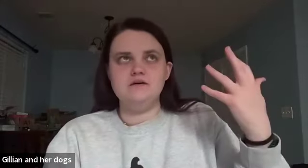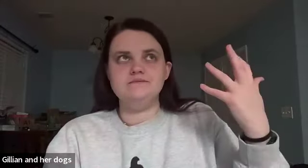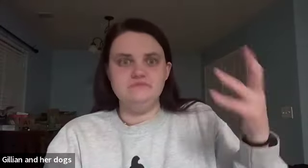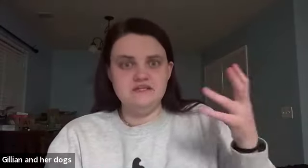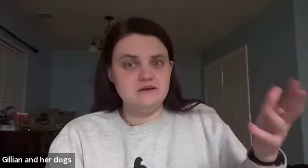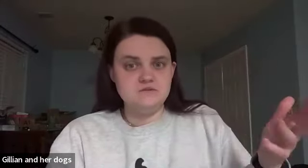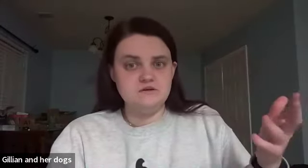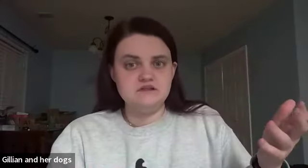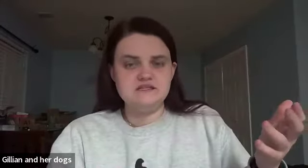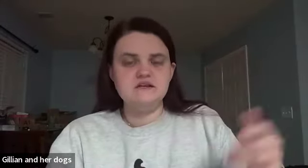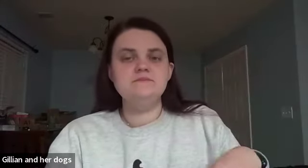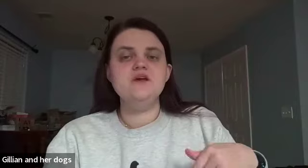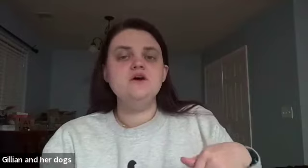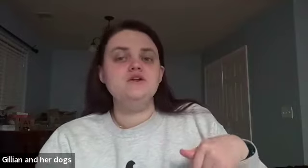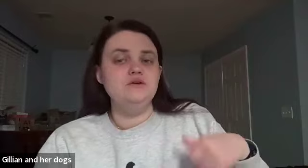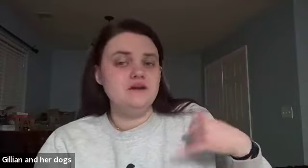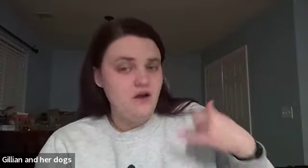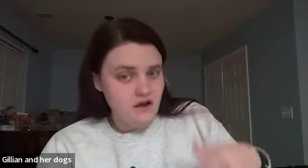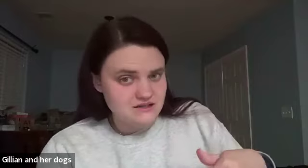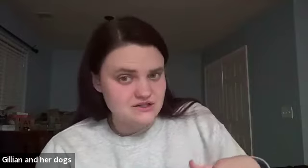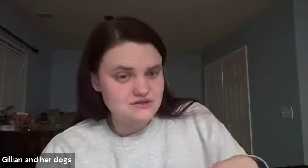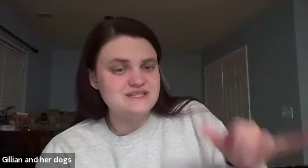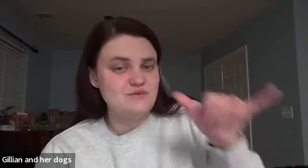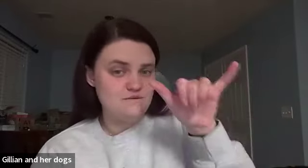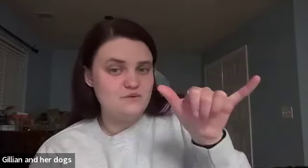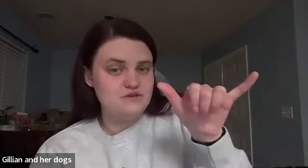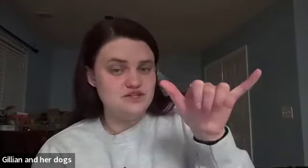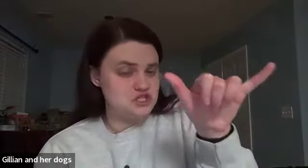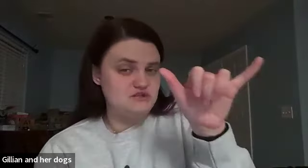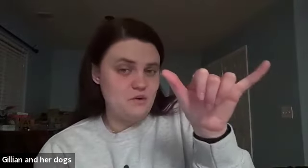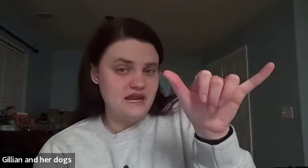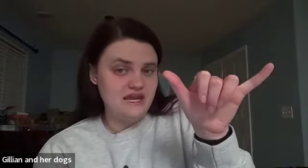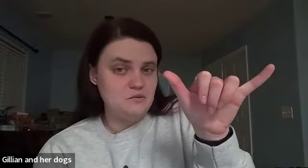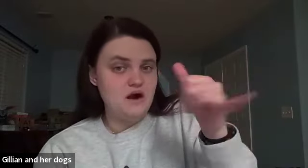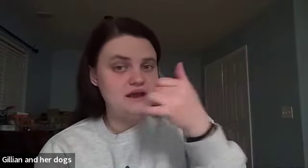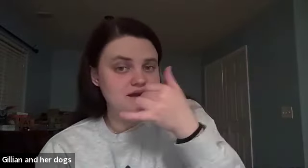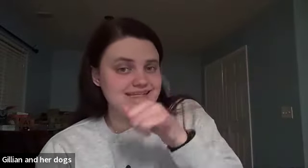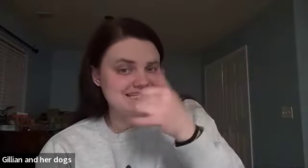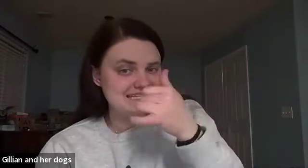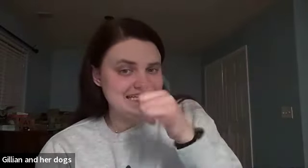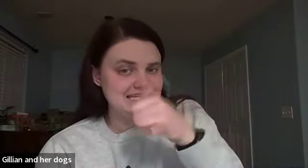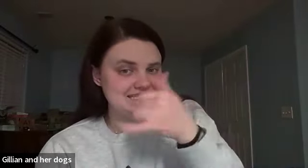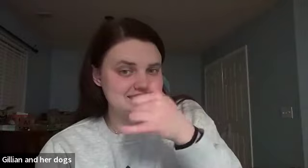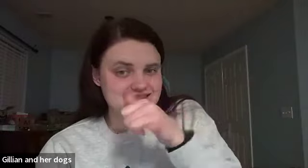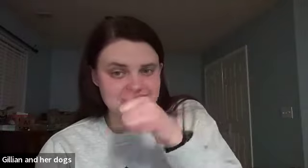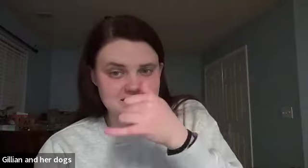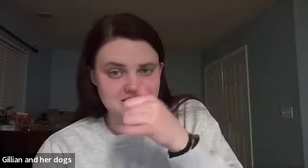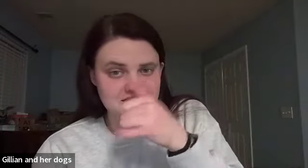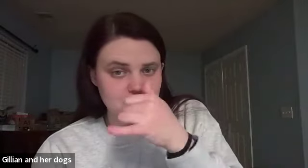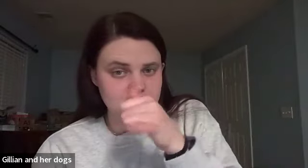of someone's being really silly. You can also do the smaller one with just the one hand Y. Silly. Silly. It's like you're